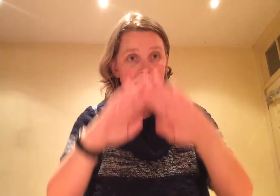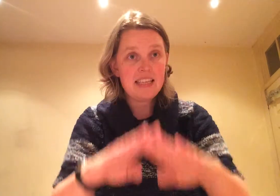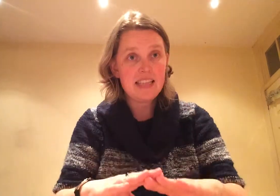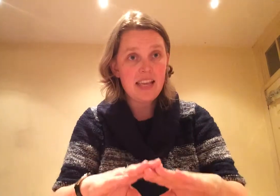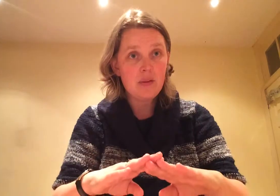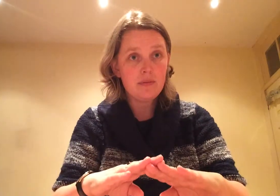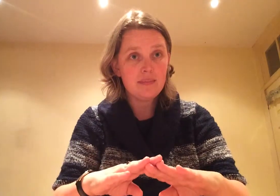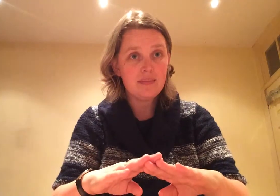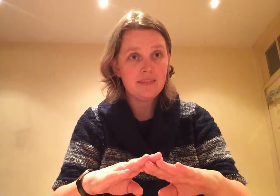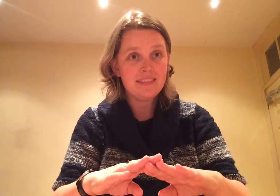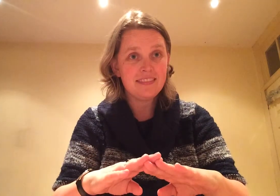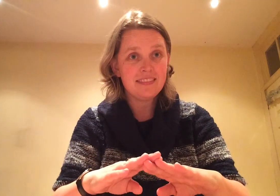sit down,